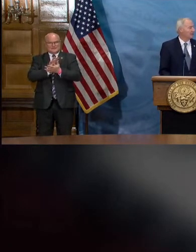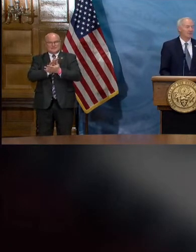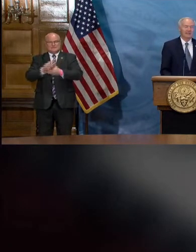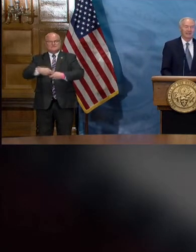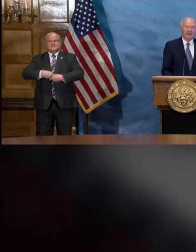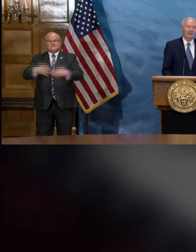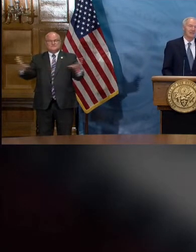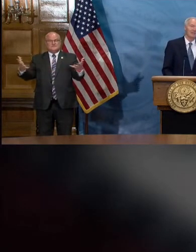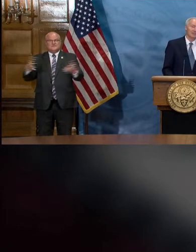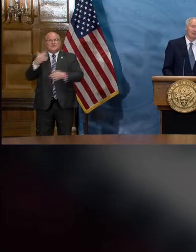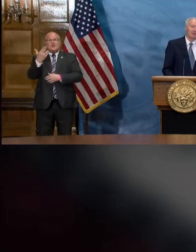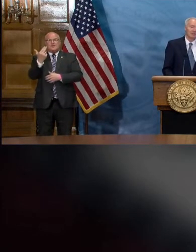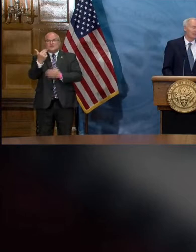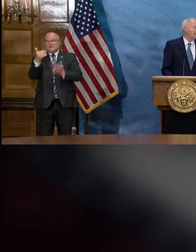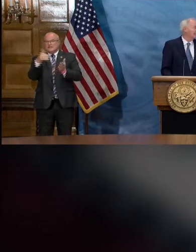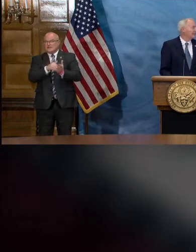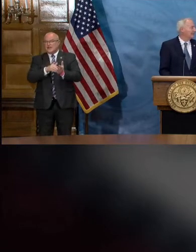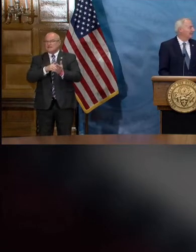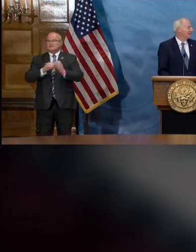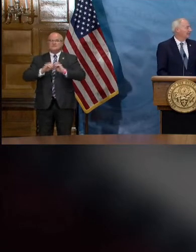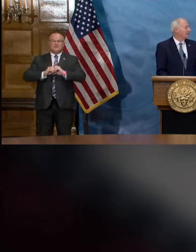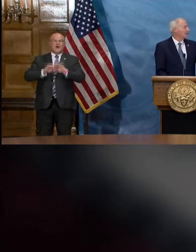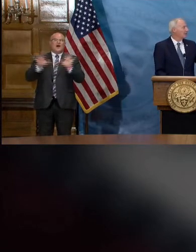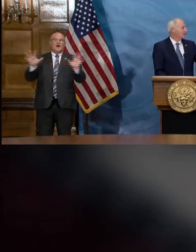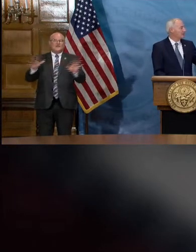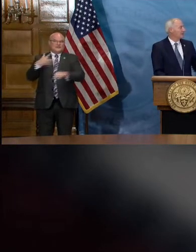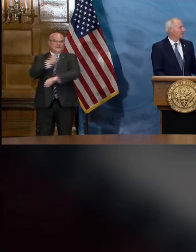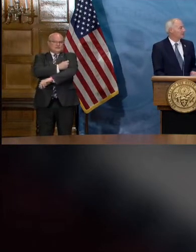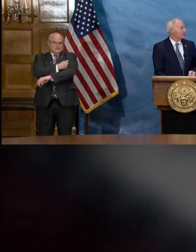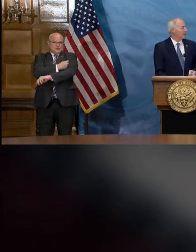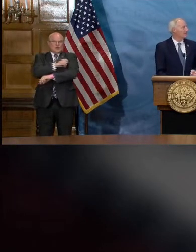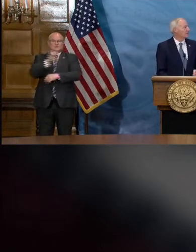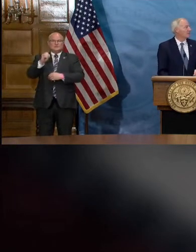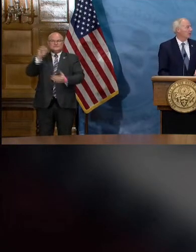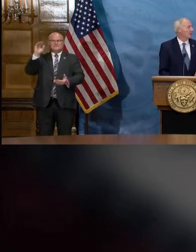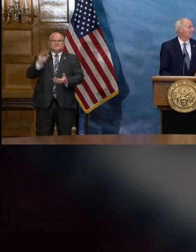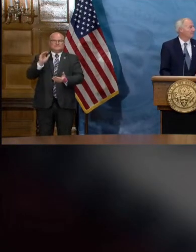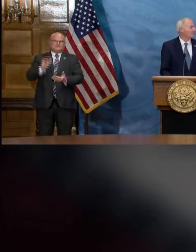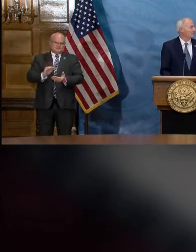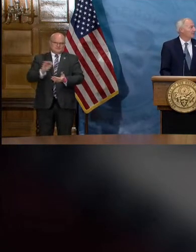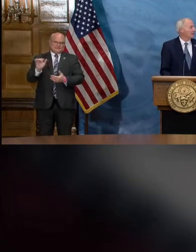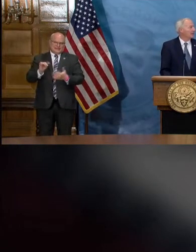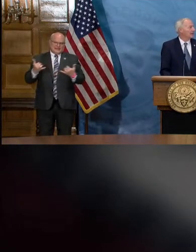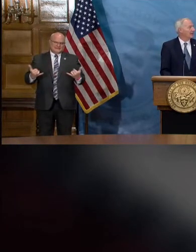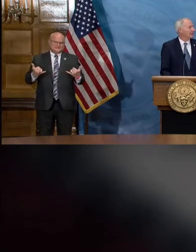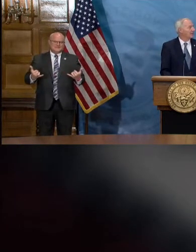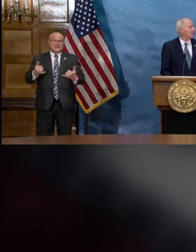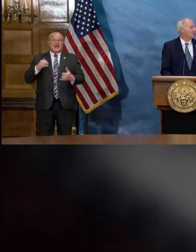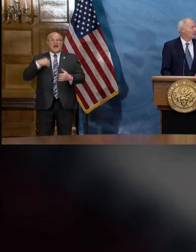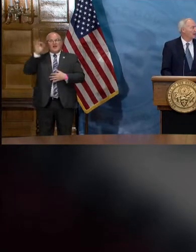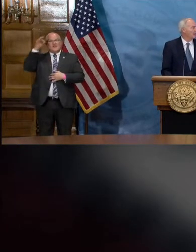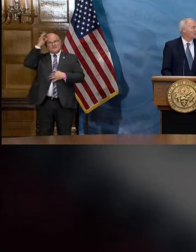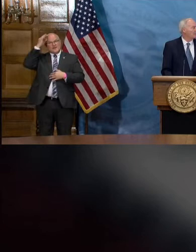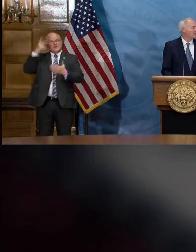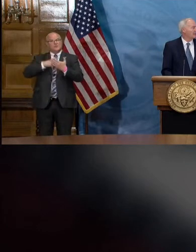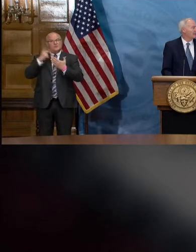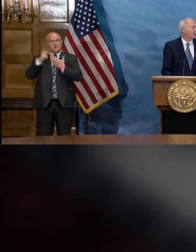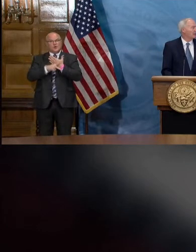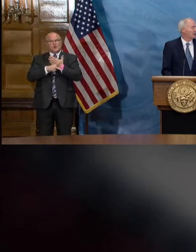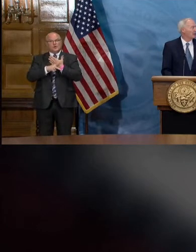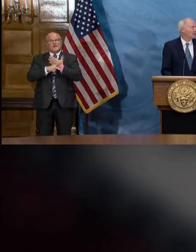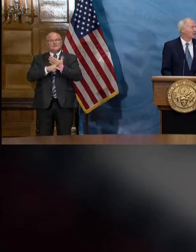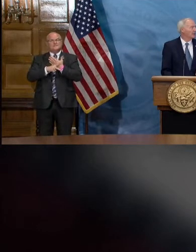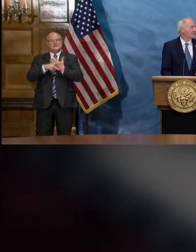out 13,000, so obviously the dose percent goes down somewhat. Our federal programs, our